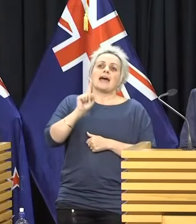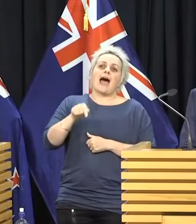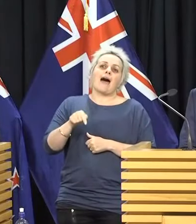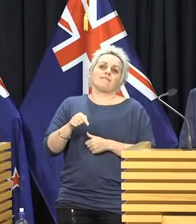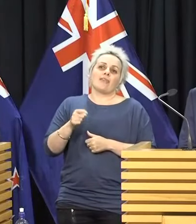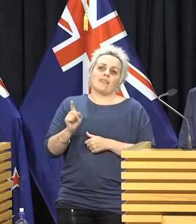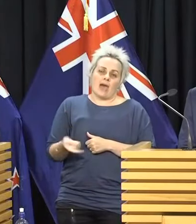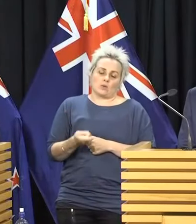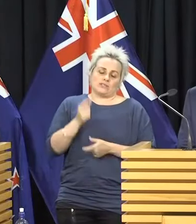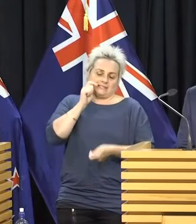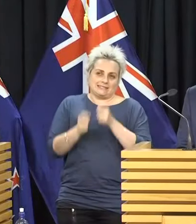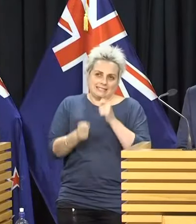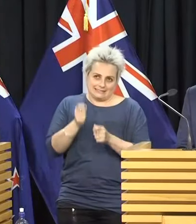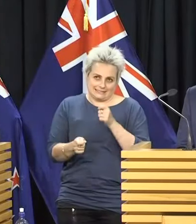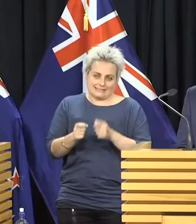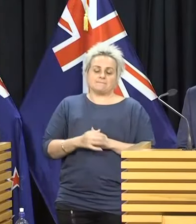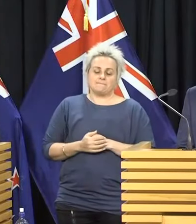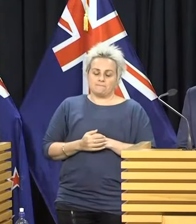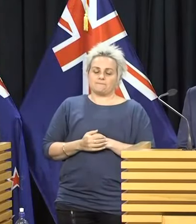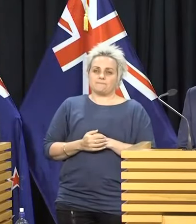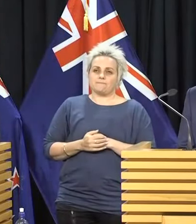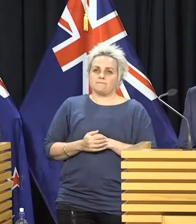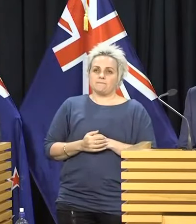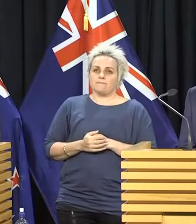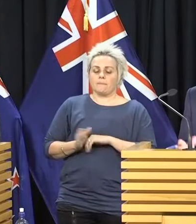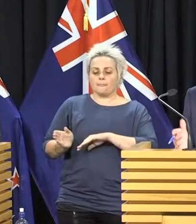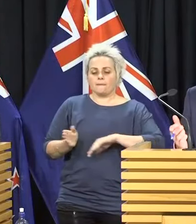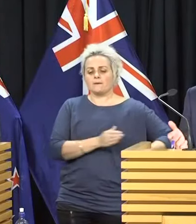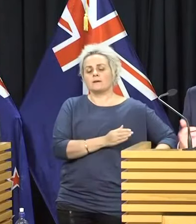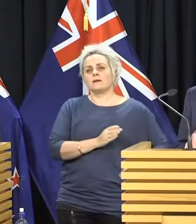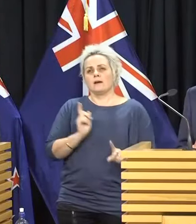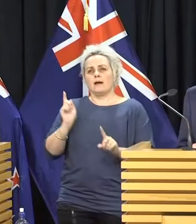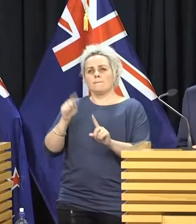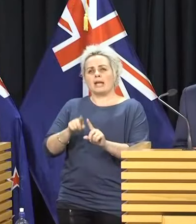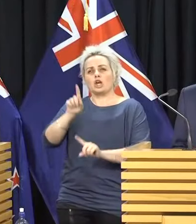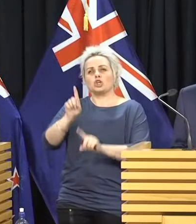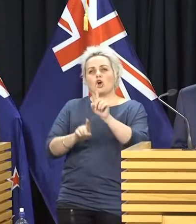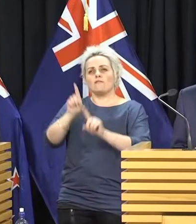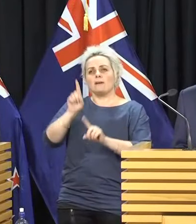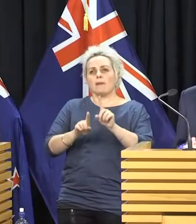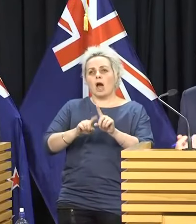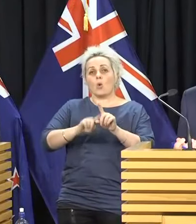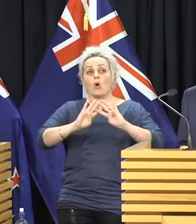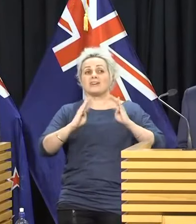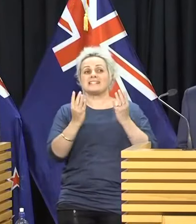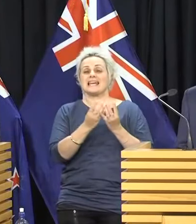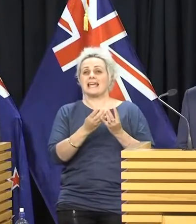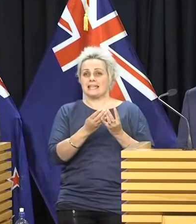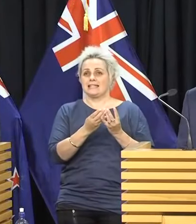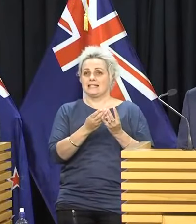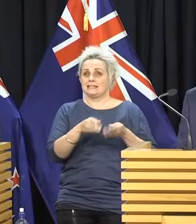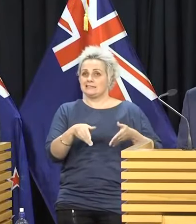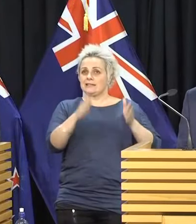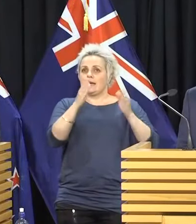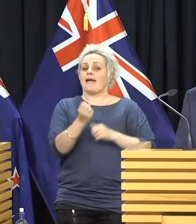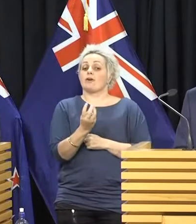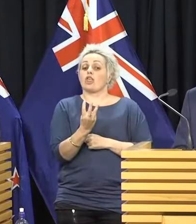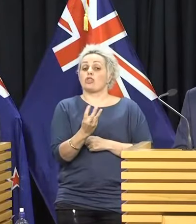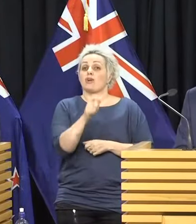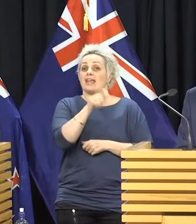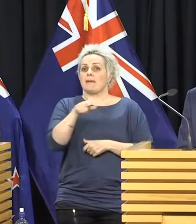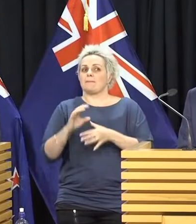6,581 tests. So just back to the November quarantine cluster, we now have the 3 people connected to